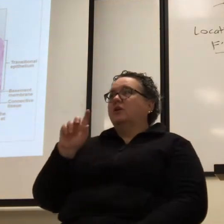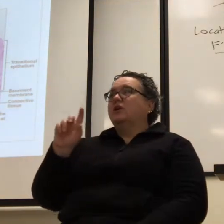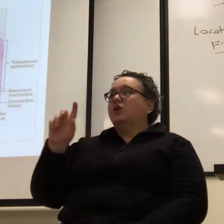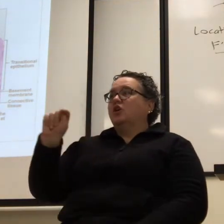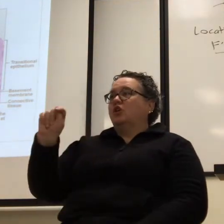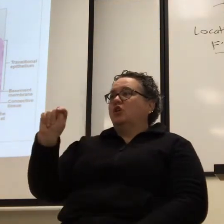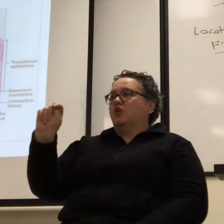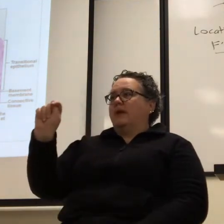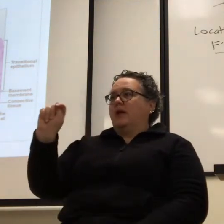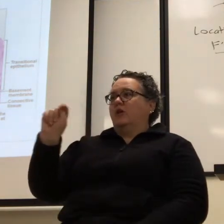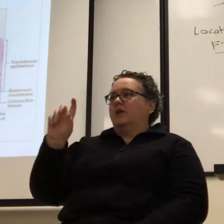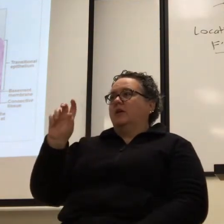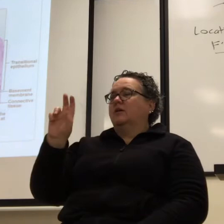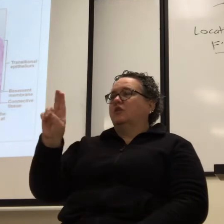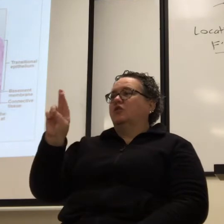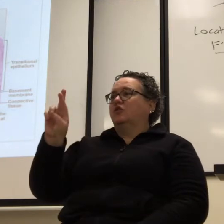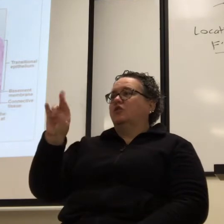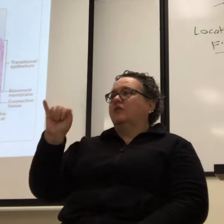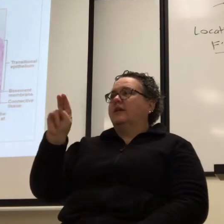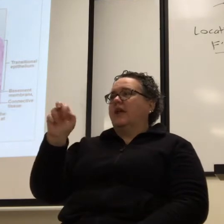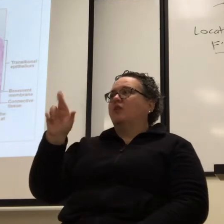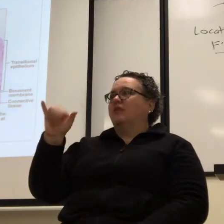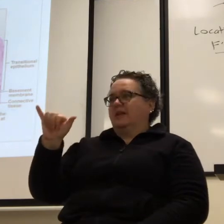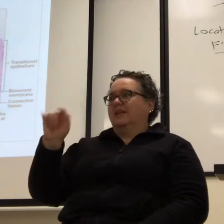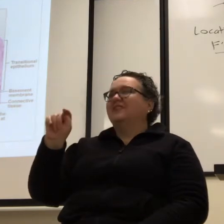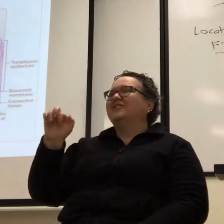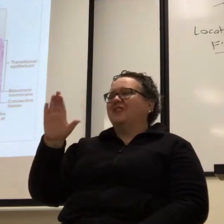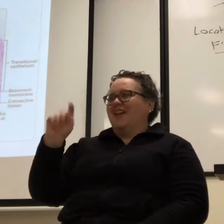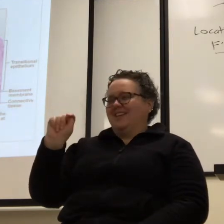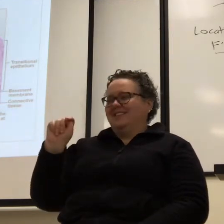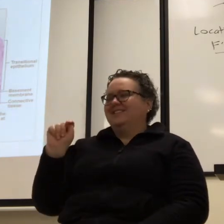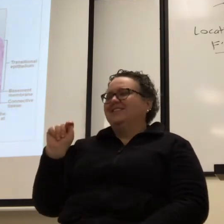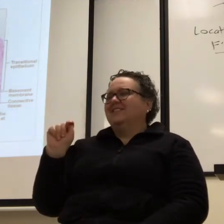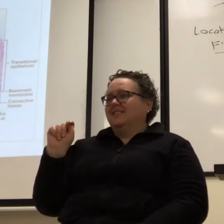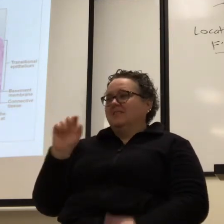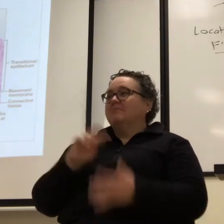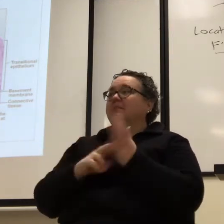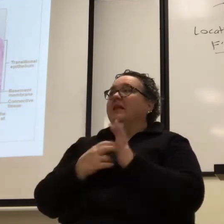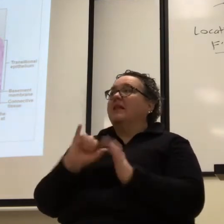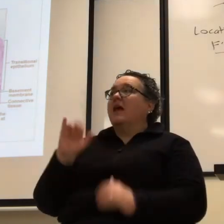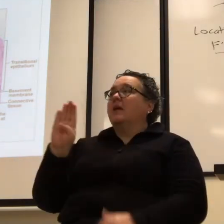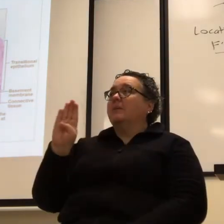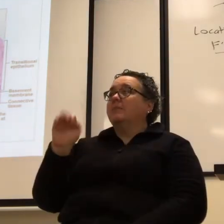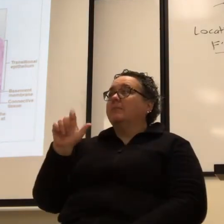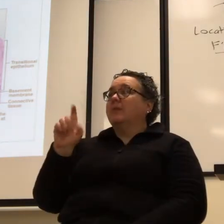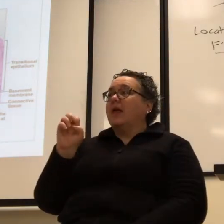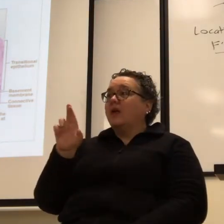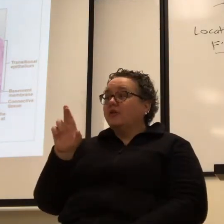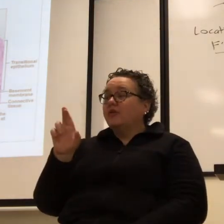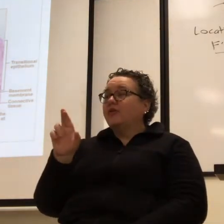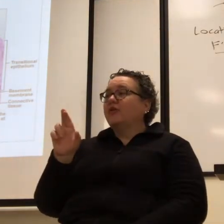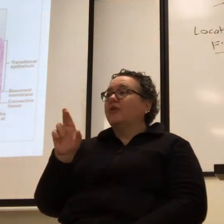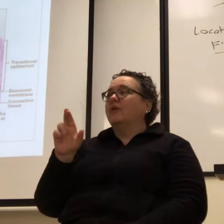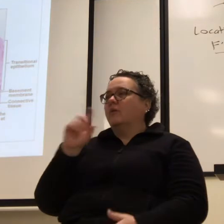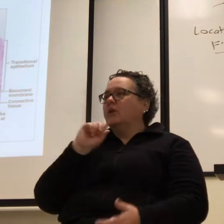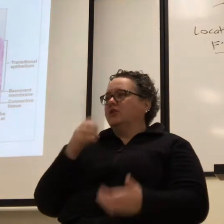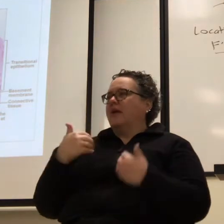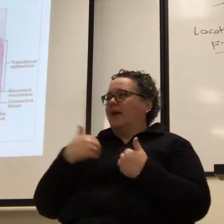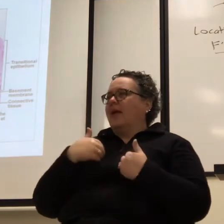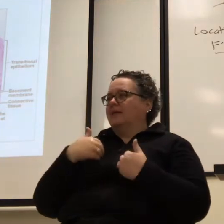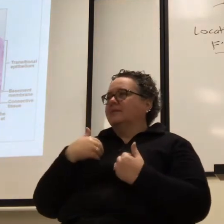Now you haven't had that yet, but that includes like the urinary bladder, okay, which carries urine.